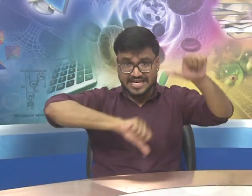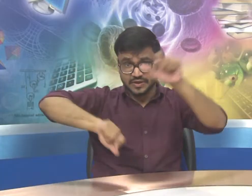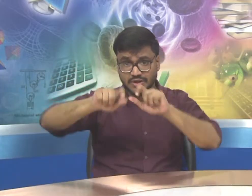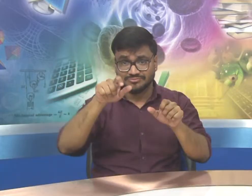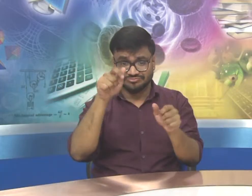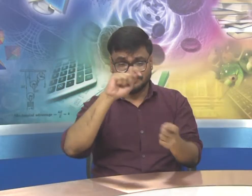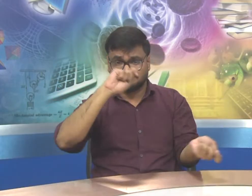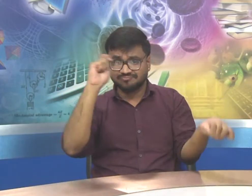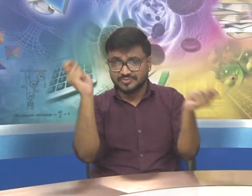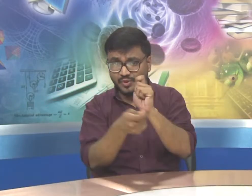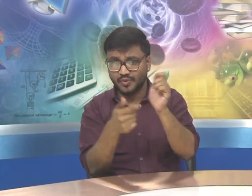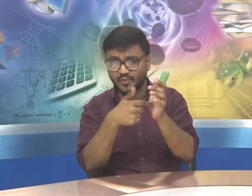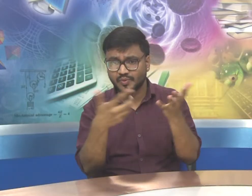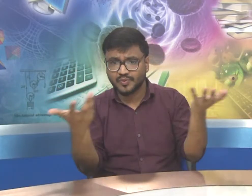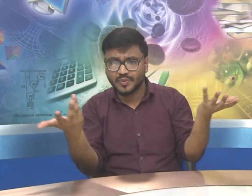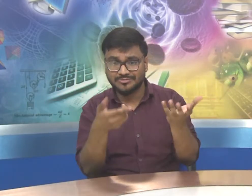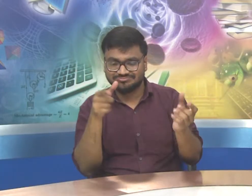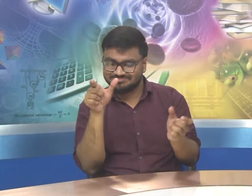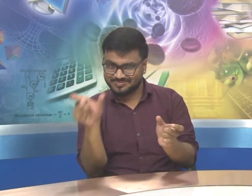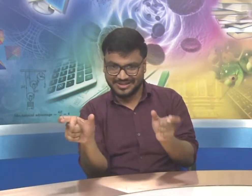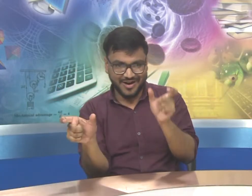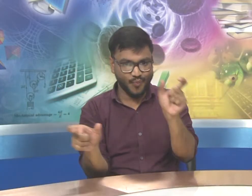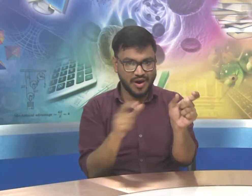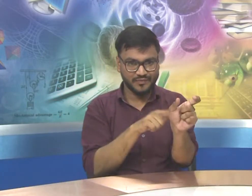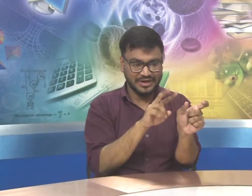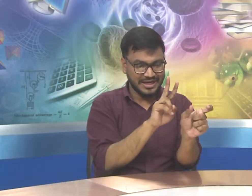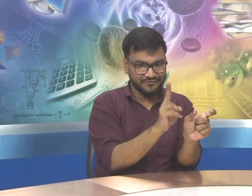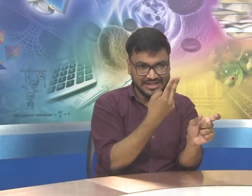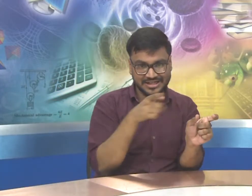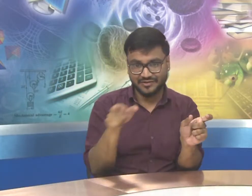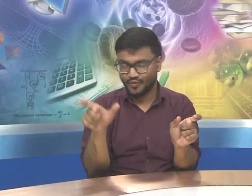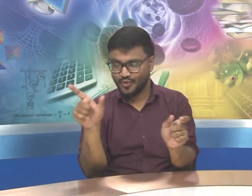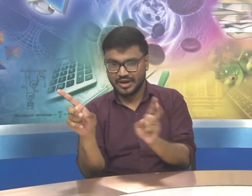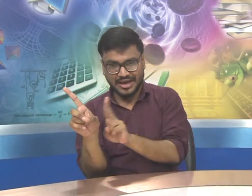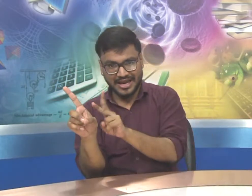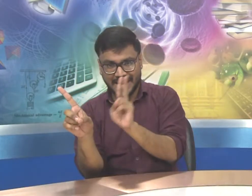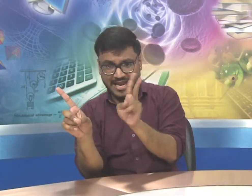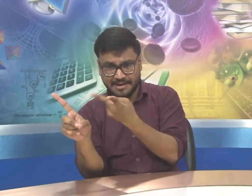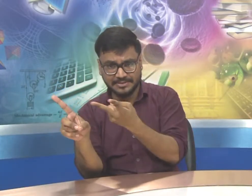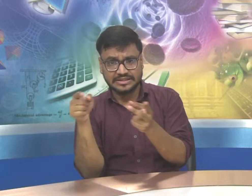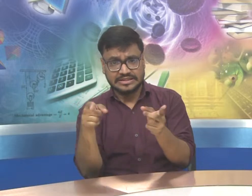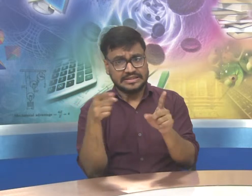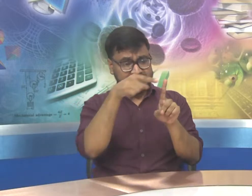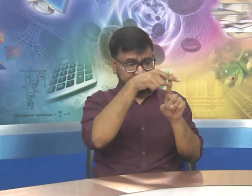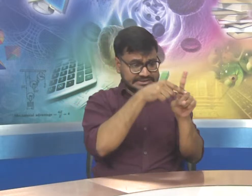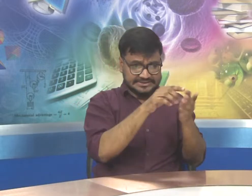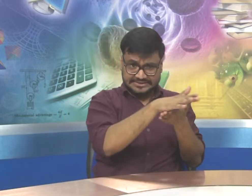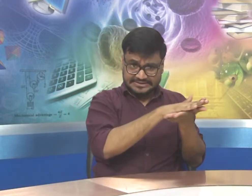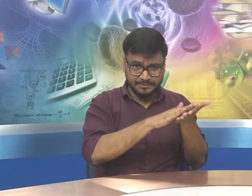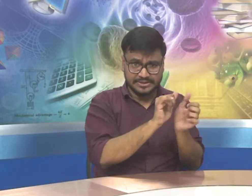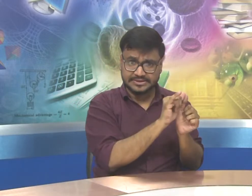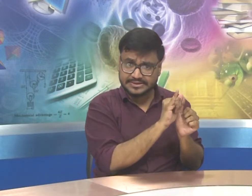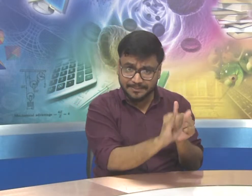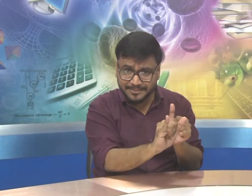Joseph Proust, he showed that a chemical compound always has the